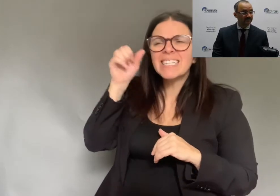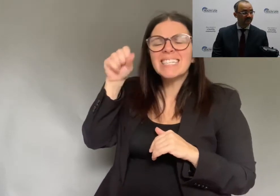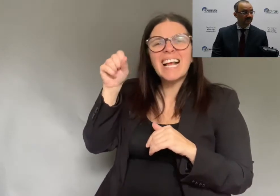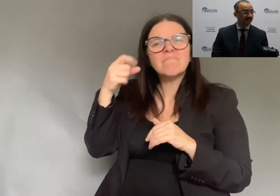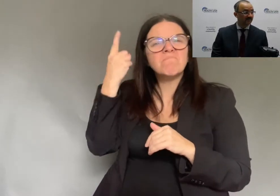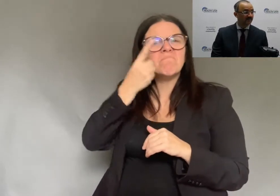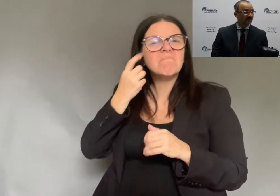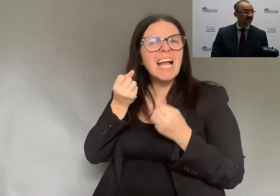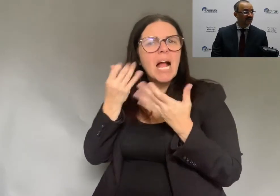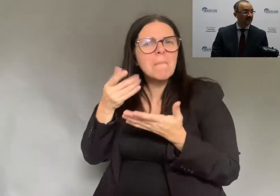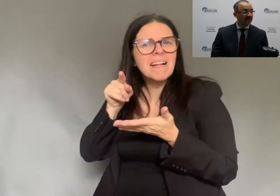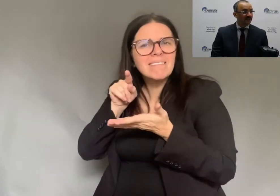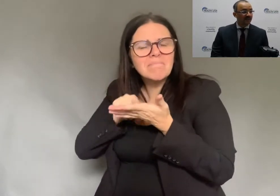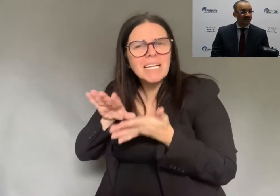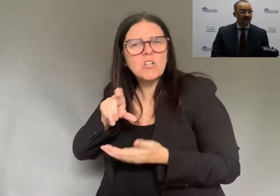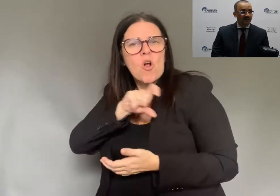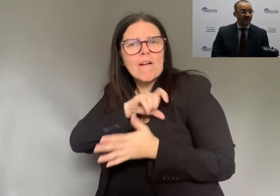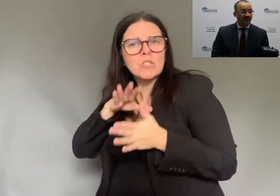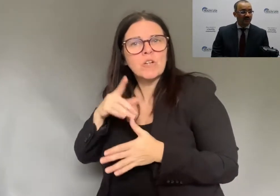unit have?